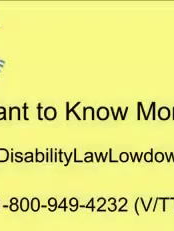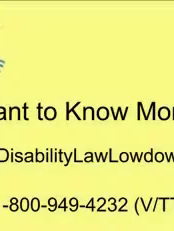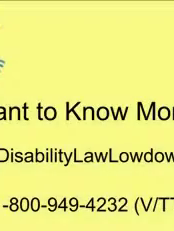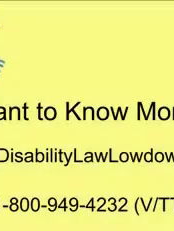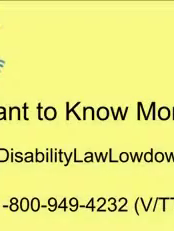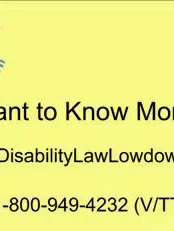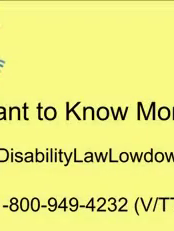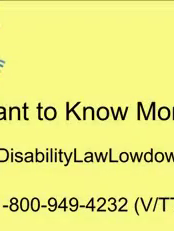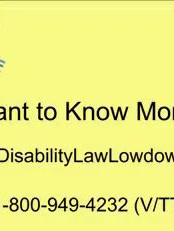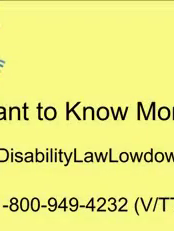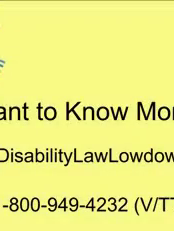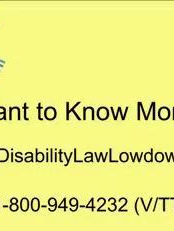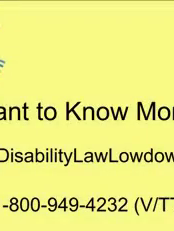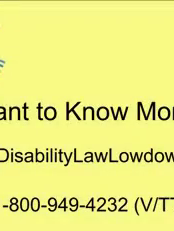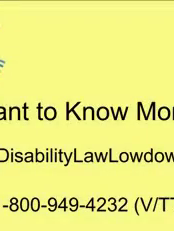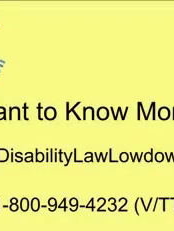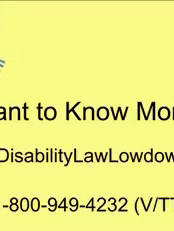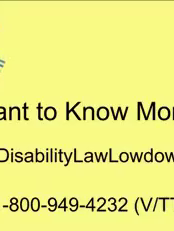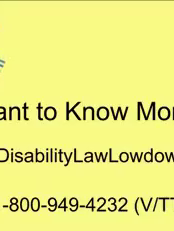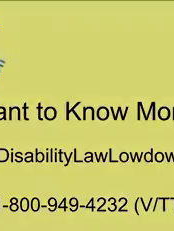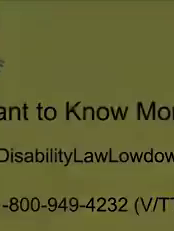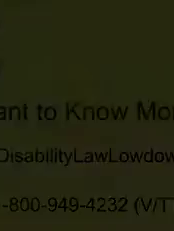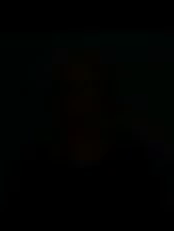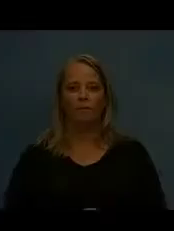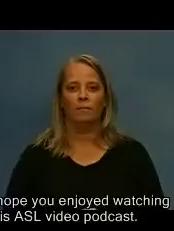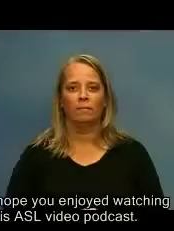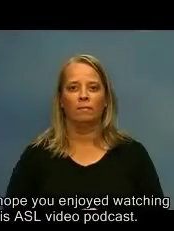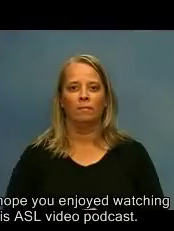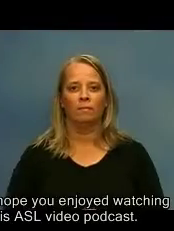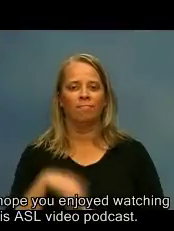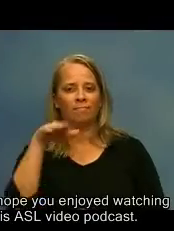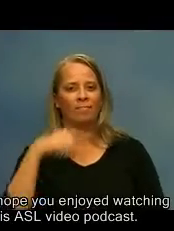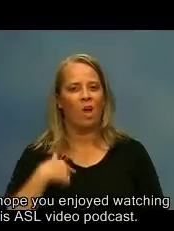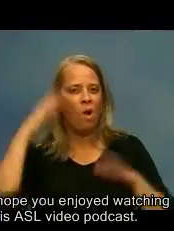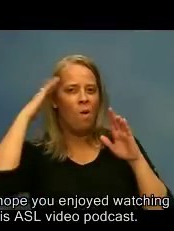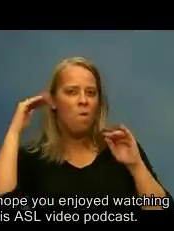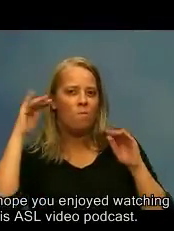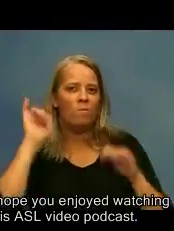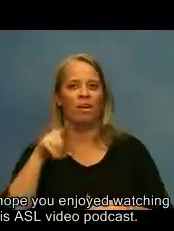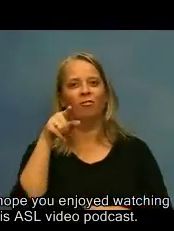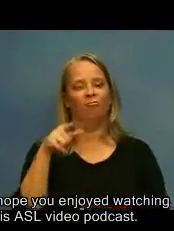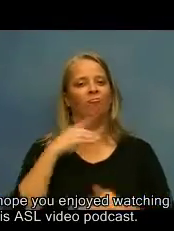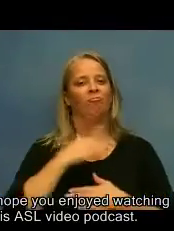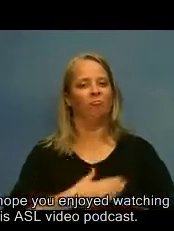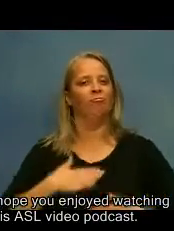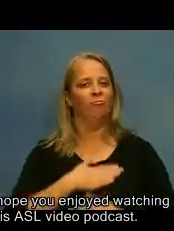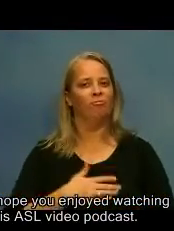Want to know more? Visit ASL.DisabilityLawLowDown.com I hope you enjoyed watching this